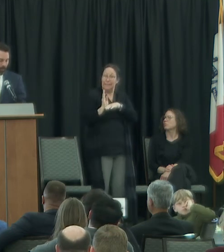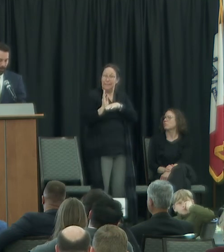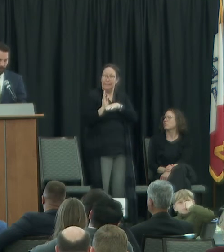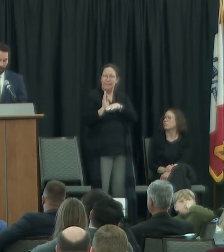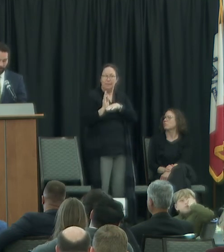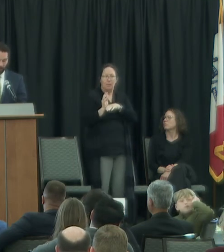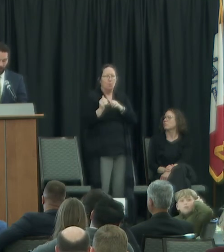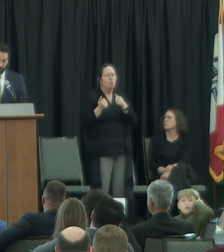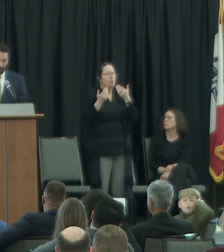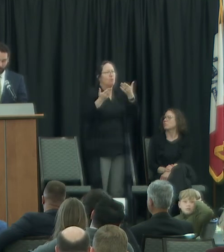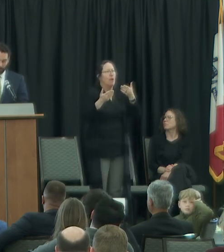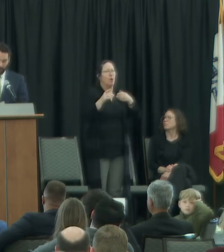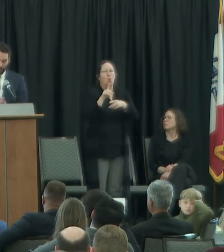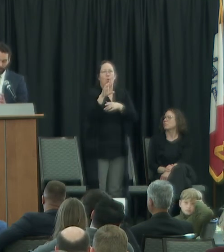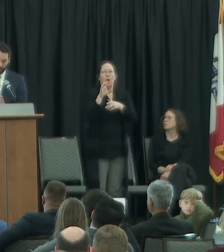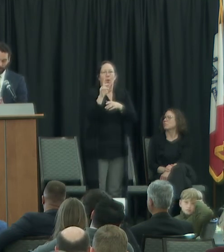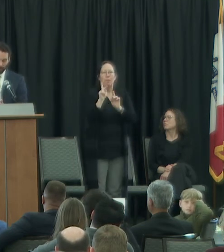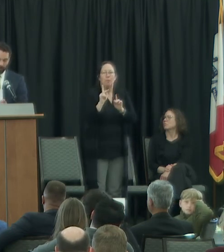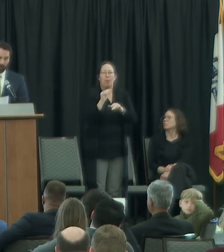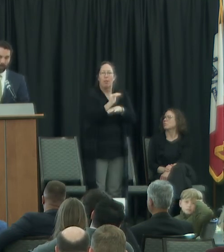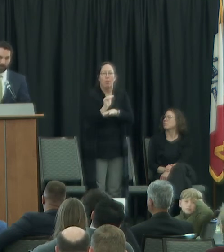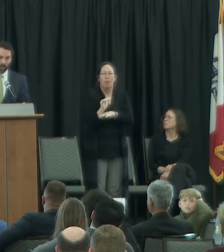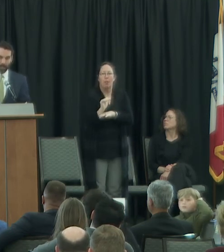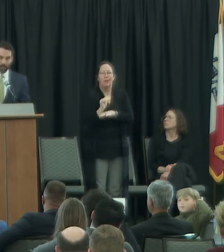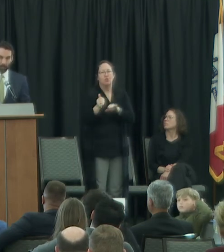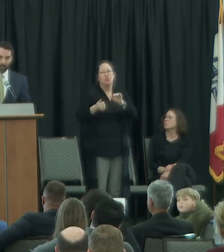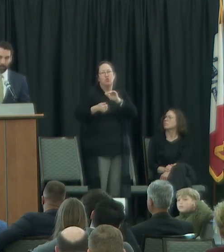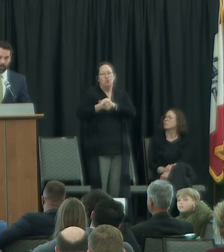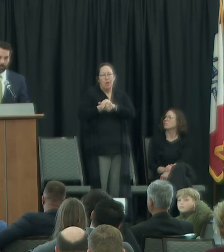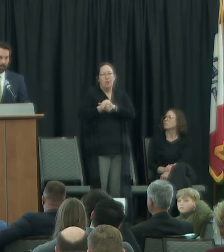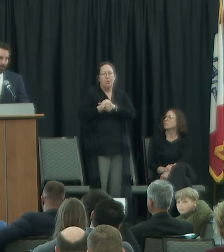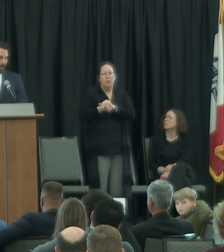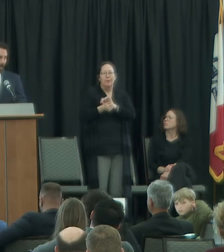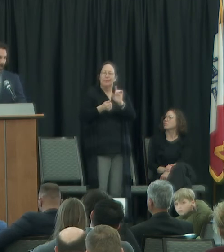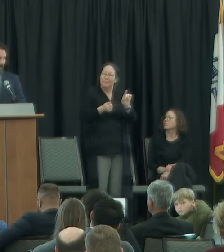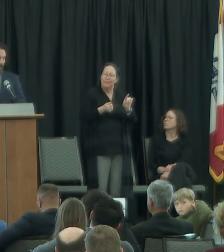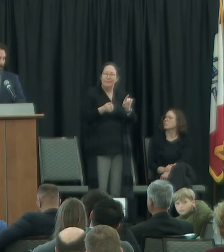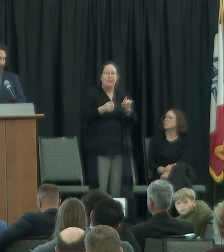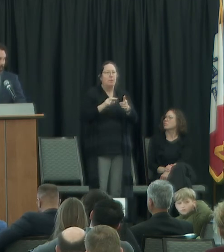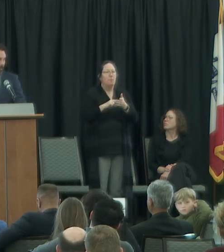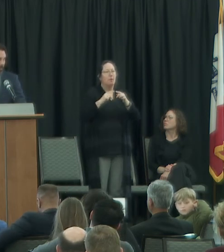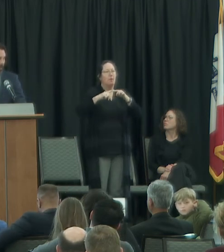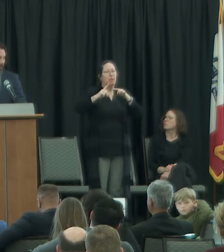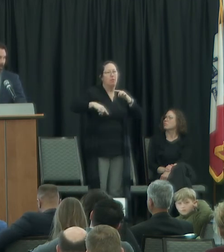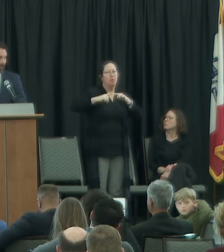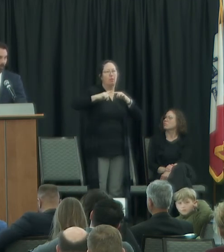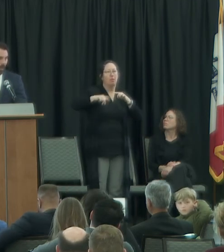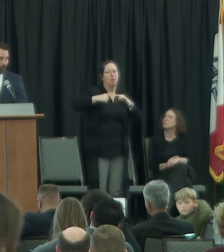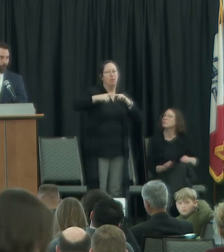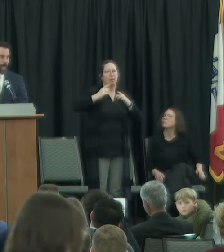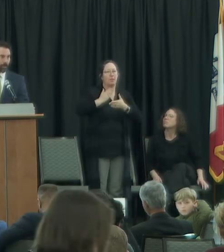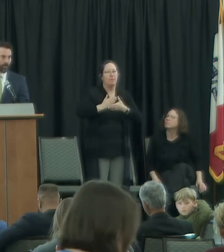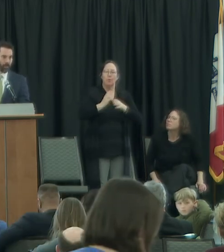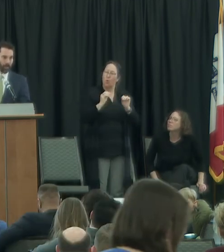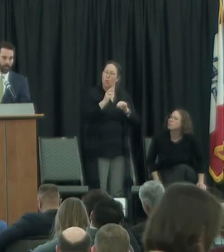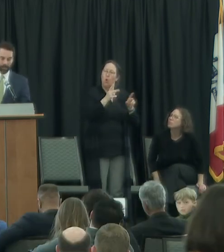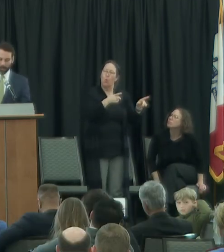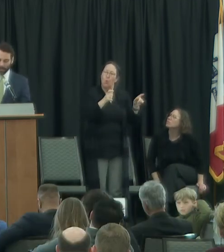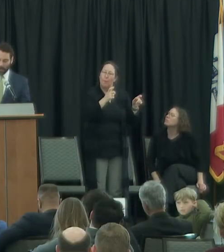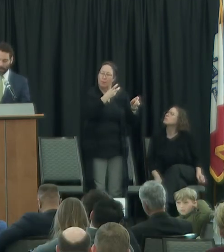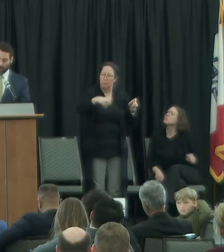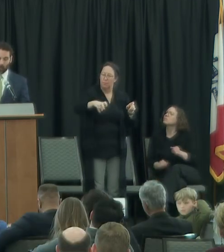house 100 people a night. So sheltering has its place, but sheltering does not end the cycle of homelessness. Rapid rehousing